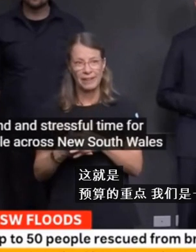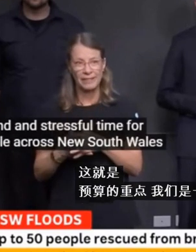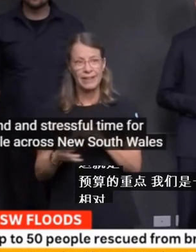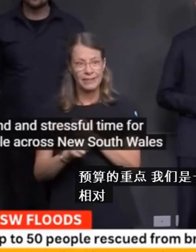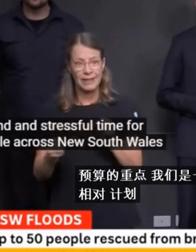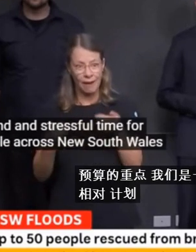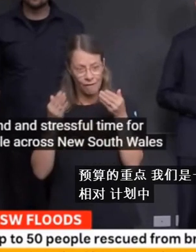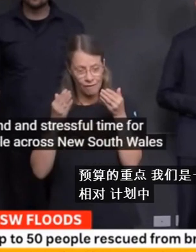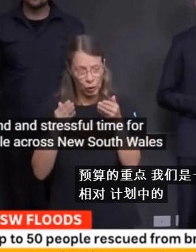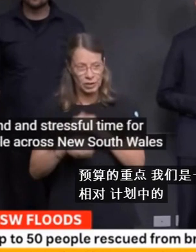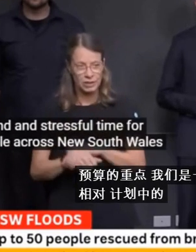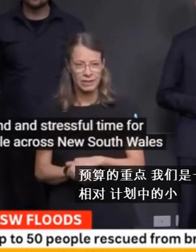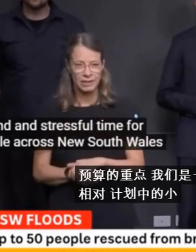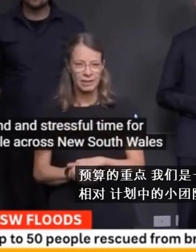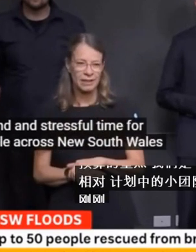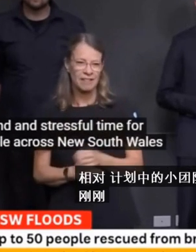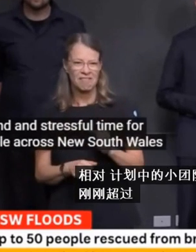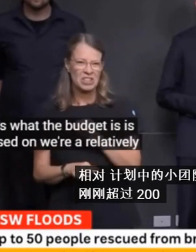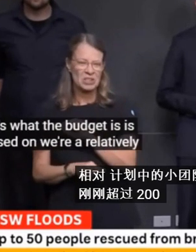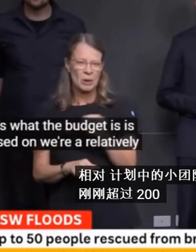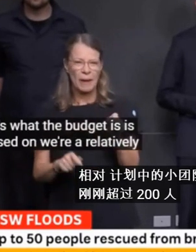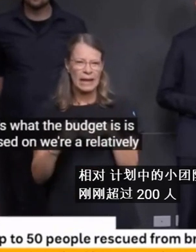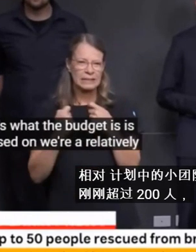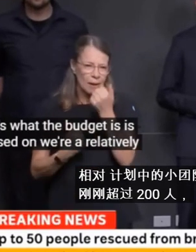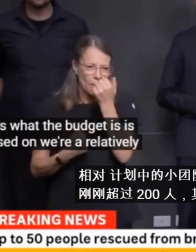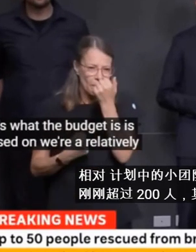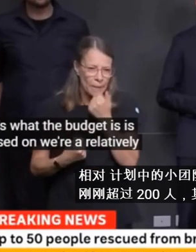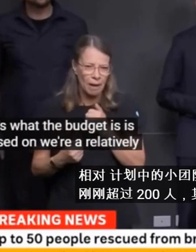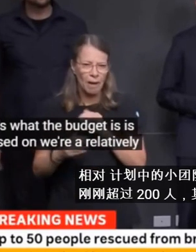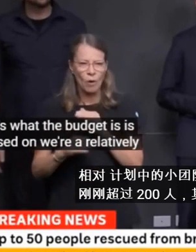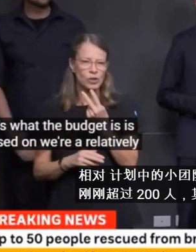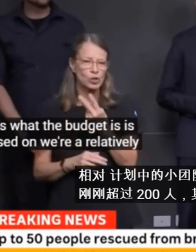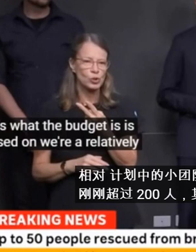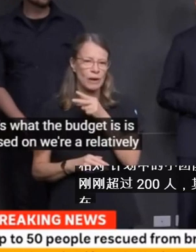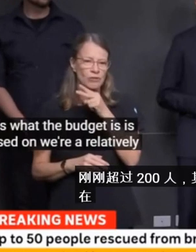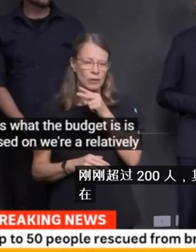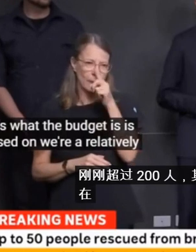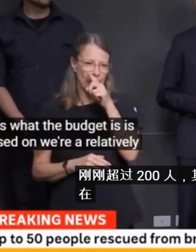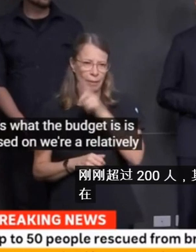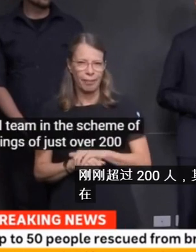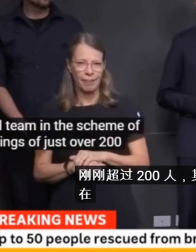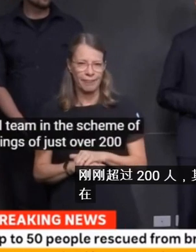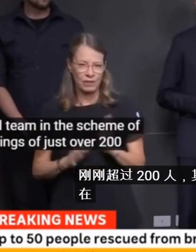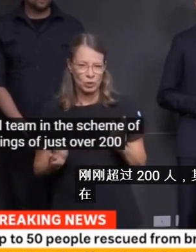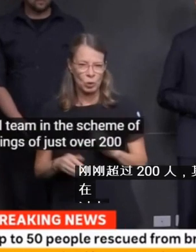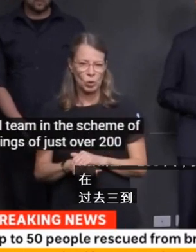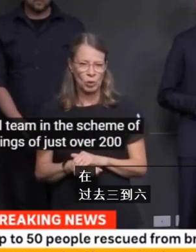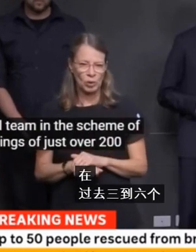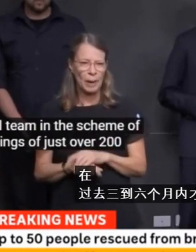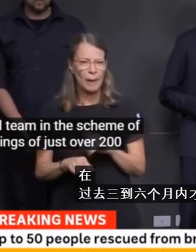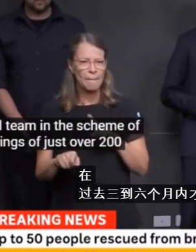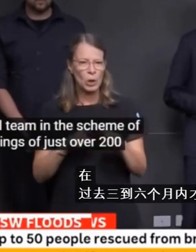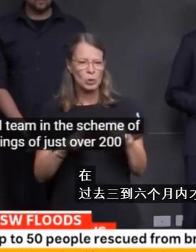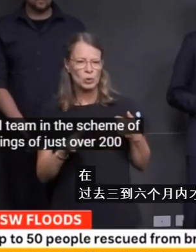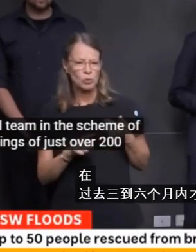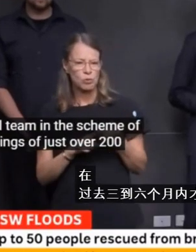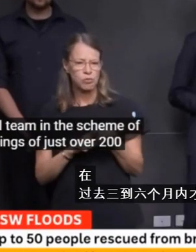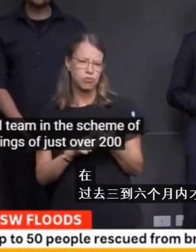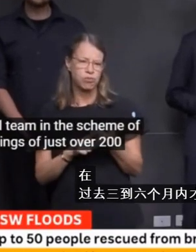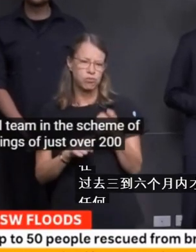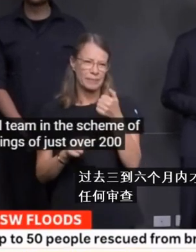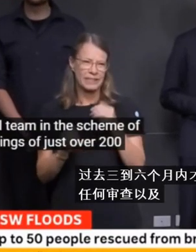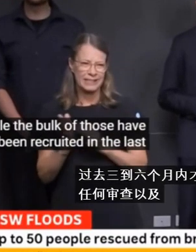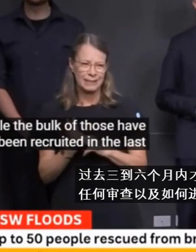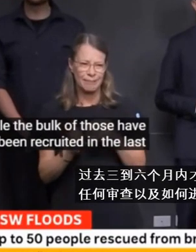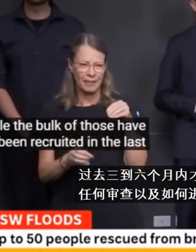focused on. We're a relatively small team in the scheme of things, of just over 200 people. The bulk of those have only been recruited in the last 3 to 6 months. So